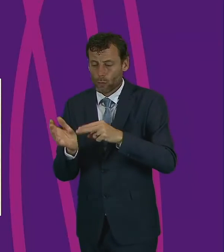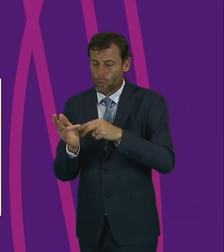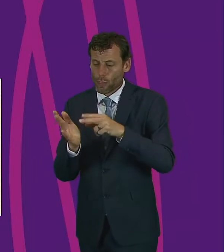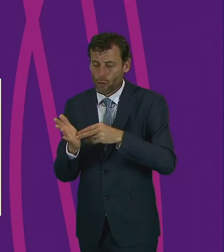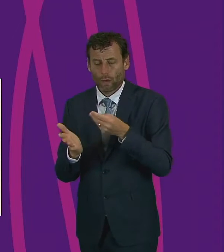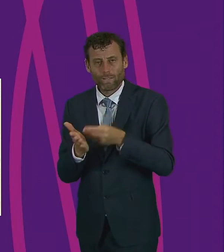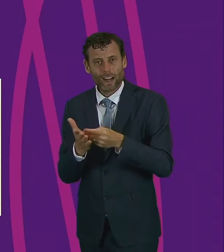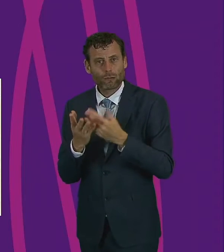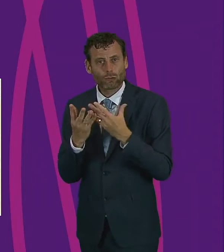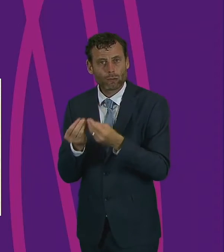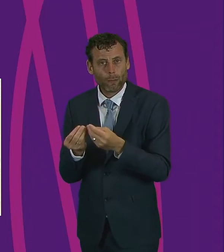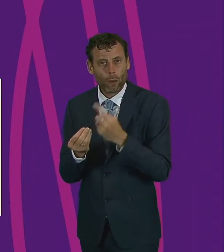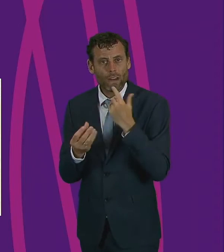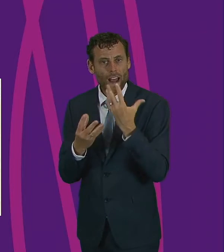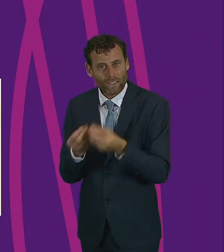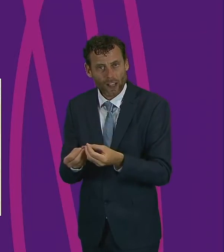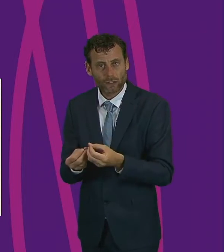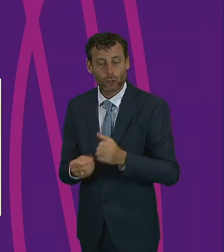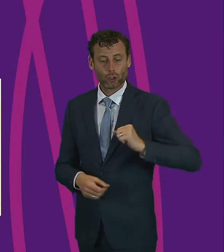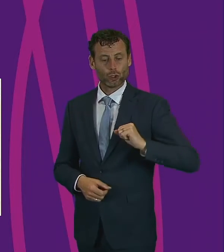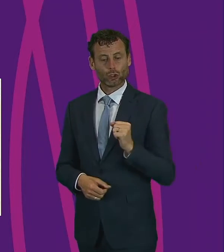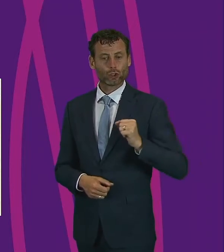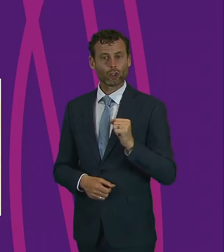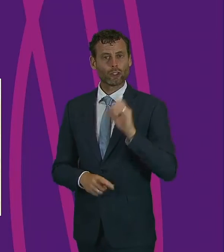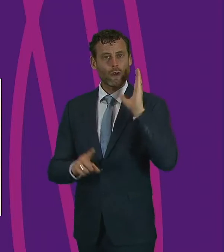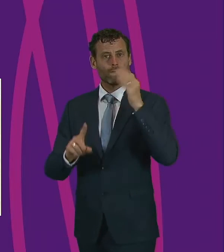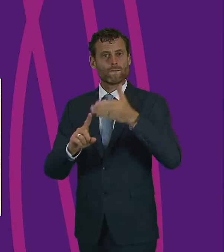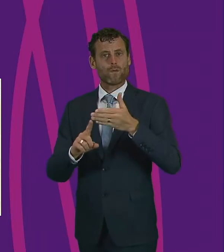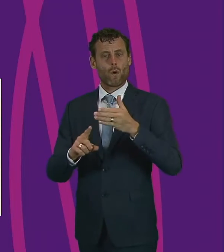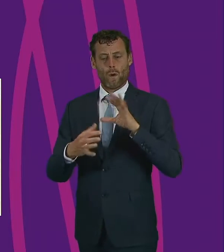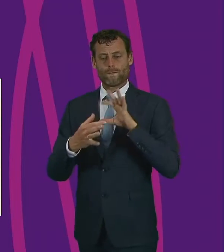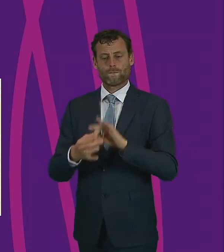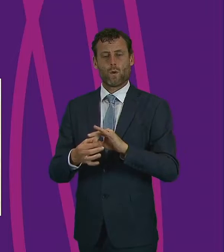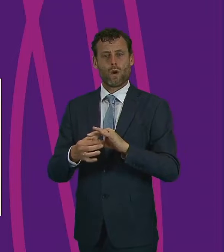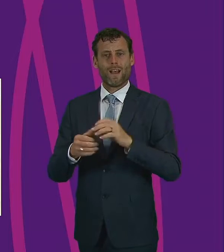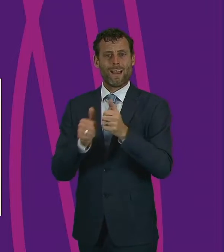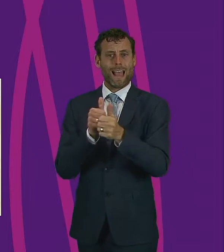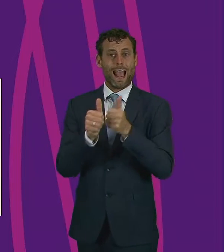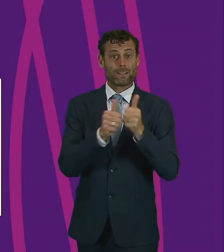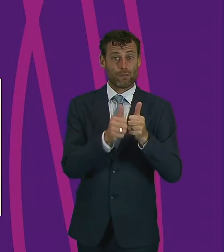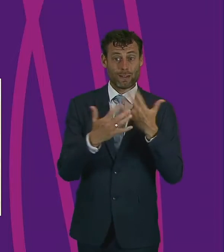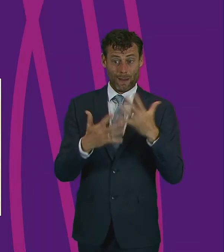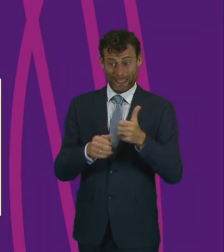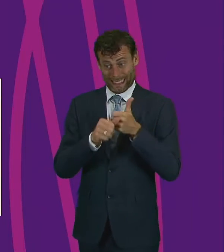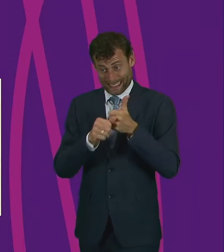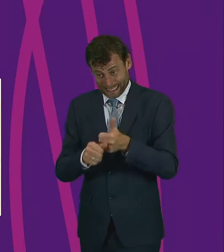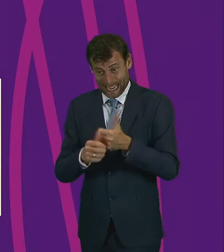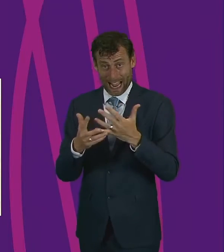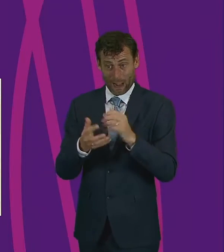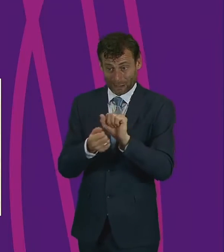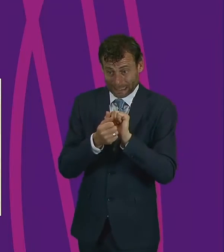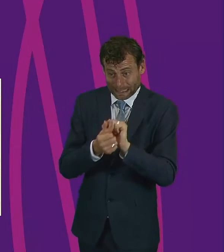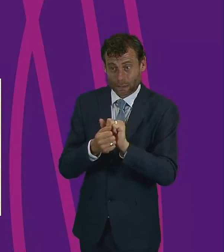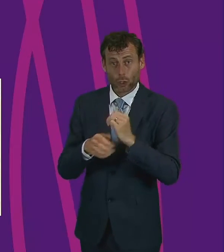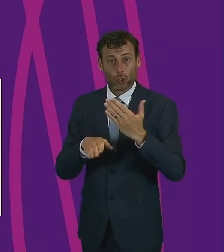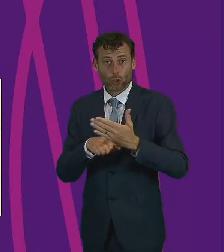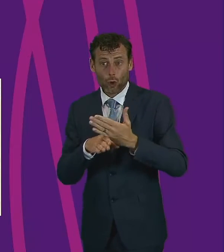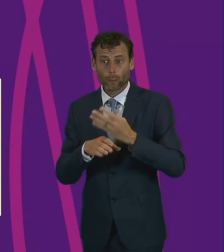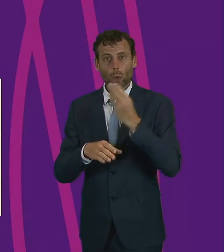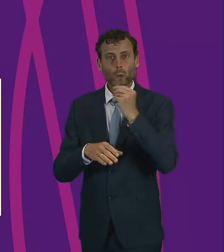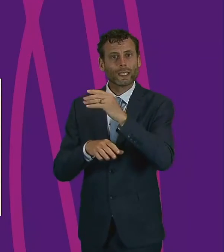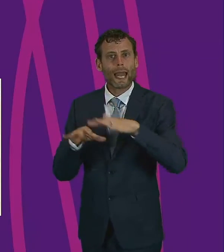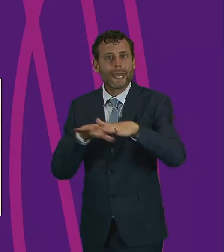and advice. Scottish for Enterprise has been safeguarding jobs and supply chains through its work with company administrators and using its networks